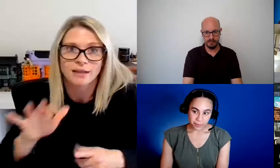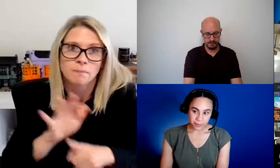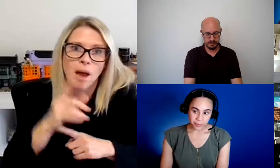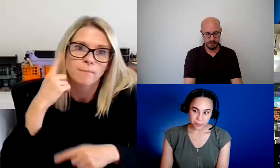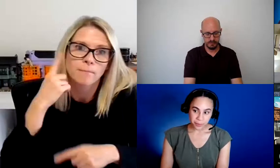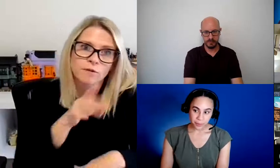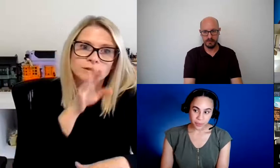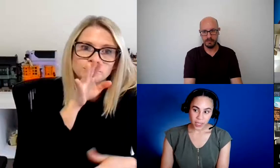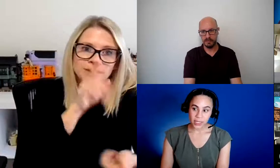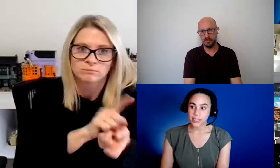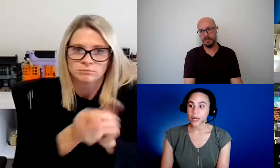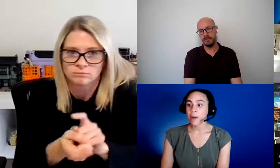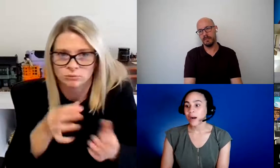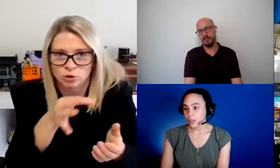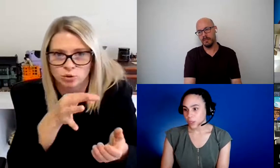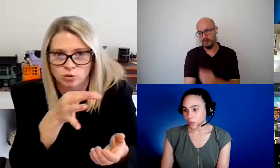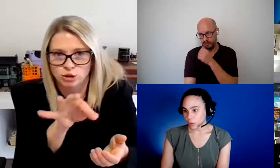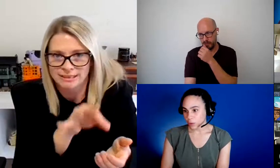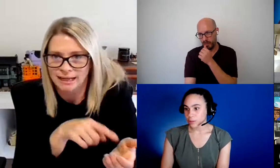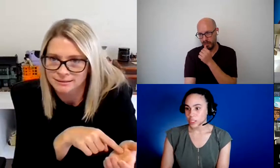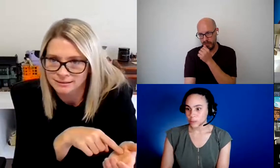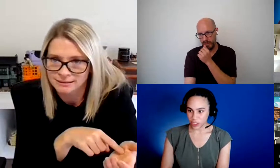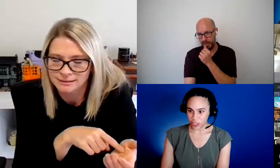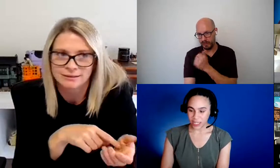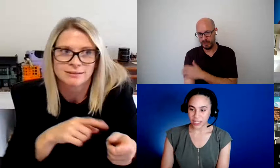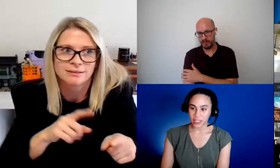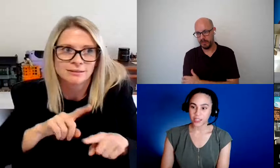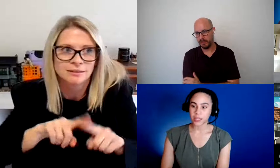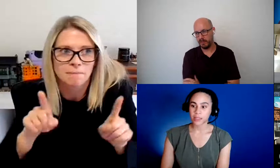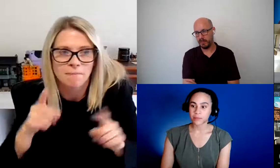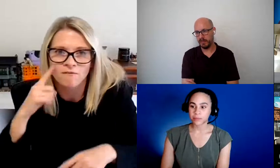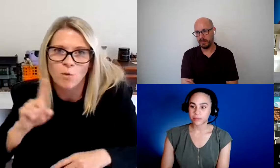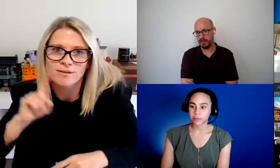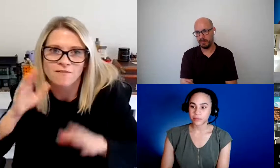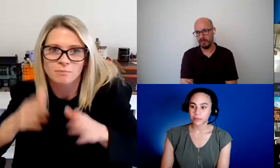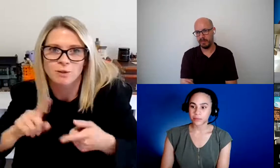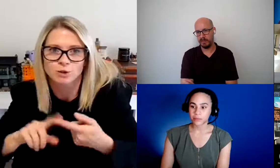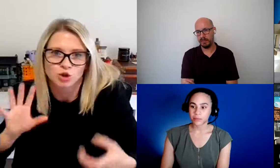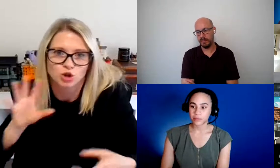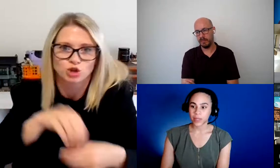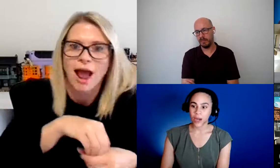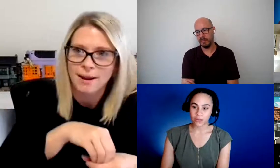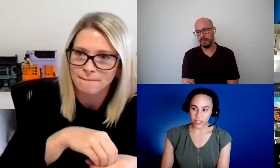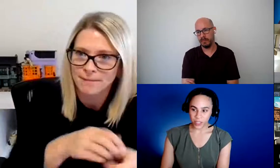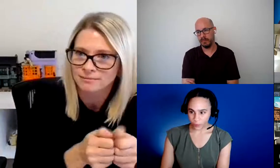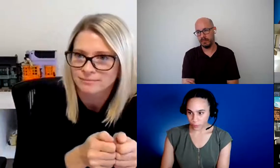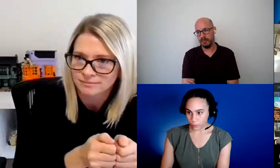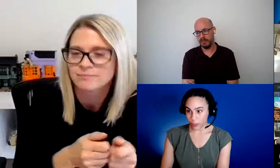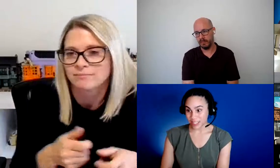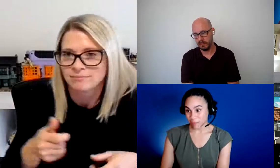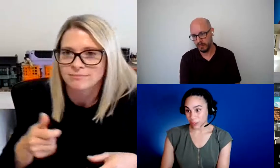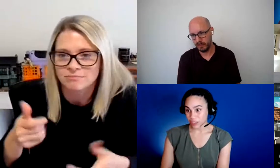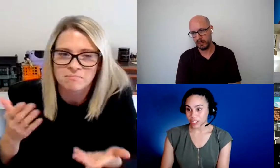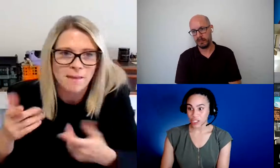Otter is a popular one for speech to text. However, it's for a deaf person to